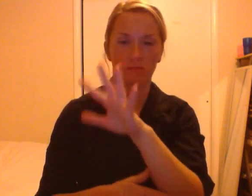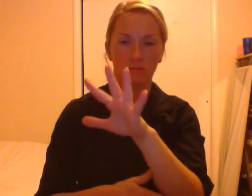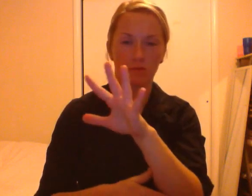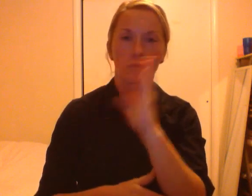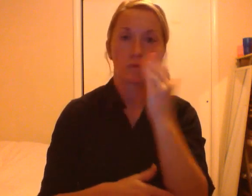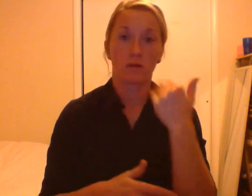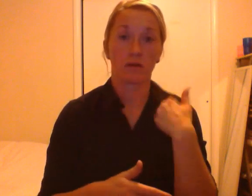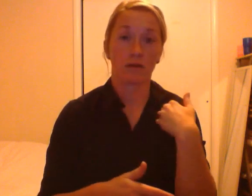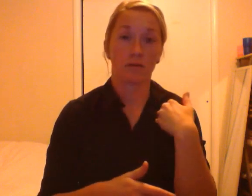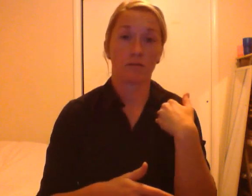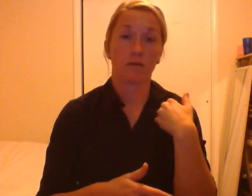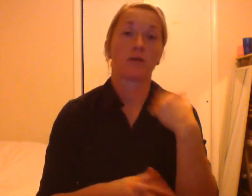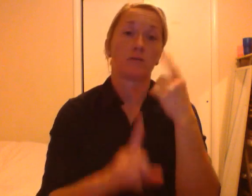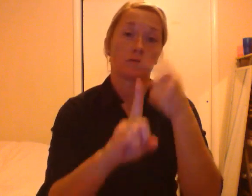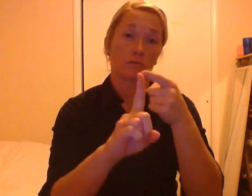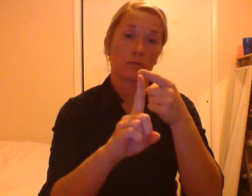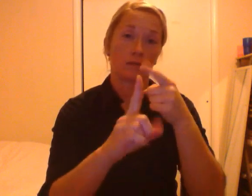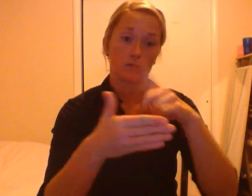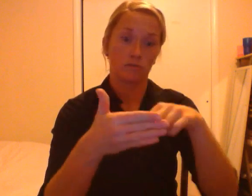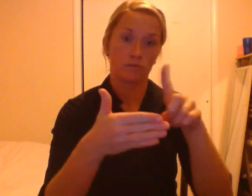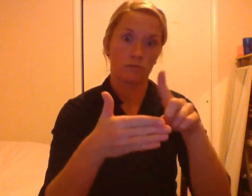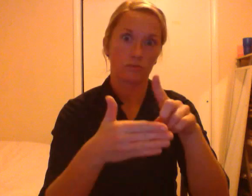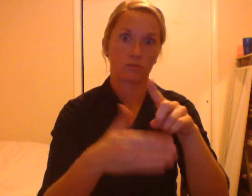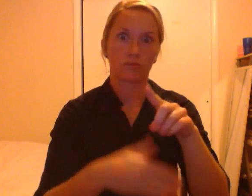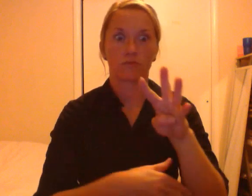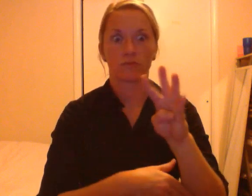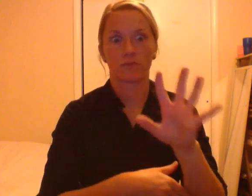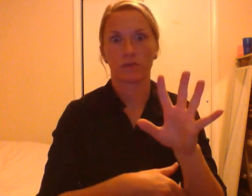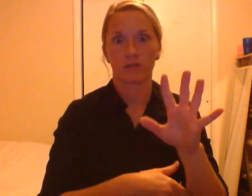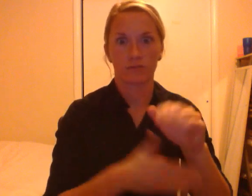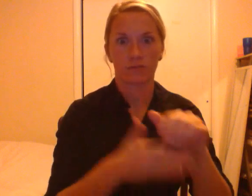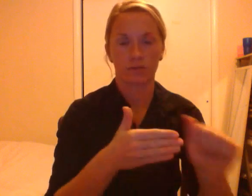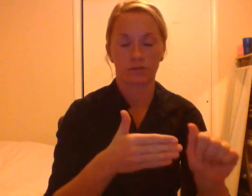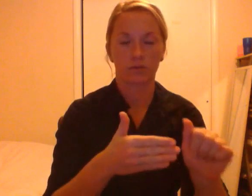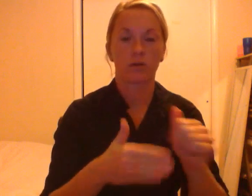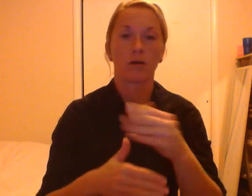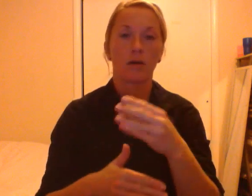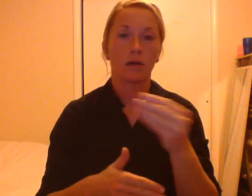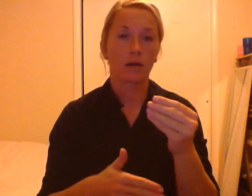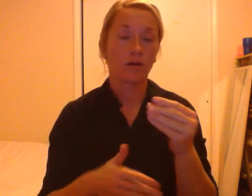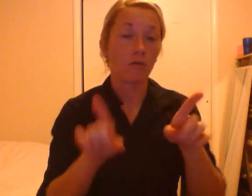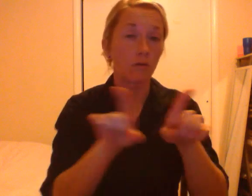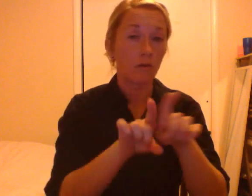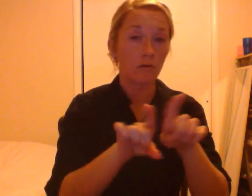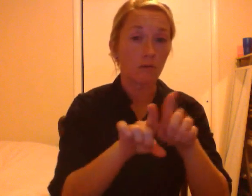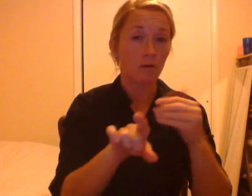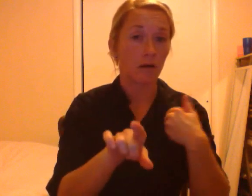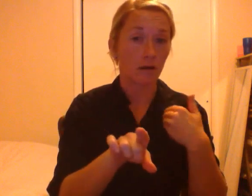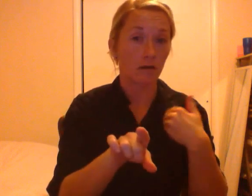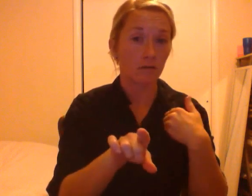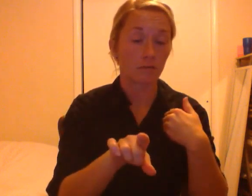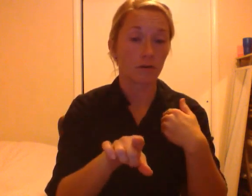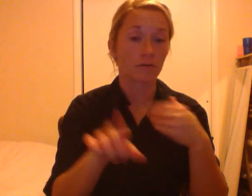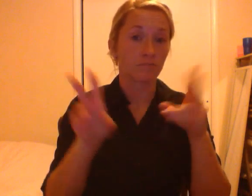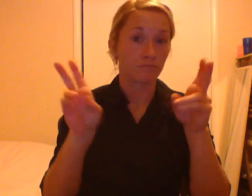$25. And also I need to mention here that there's something called a loan origination fee. Now with that, they charge you